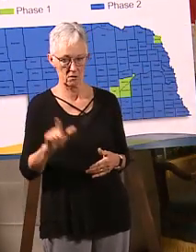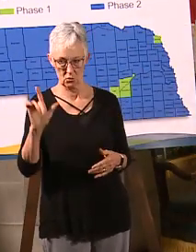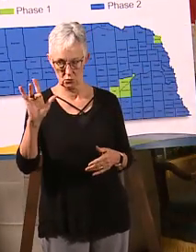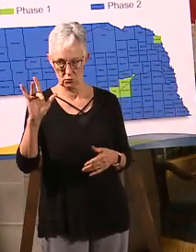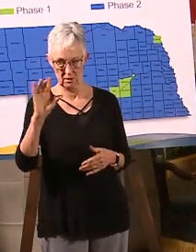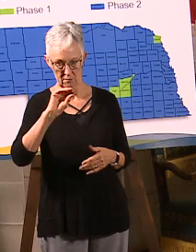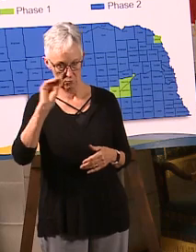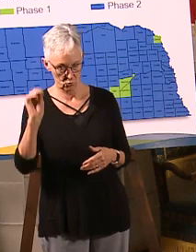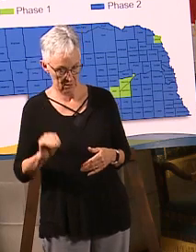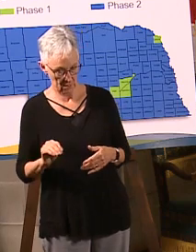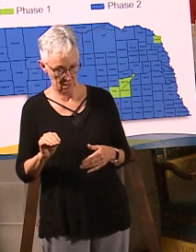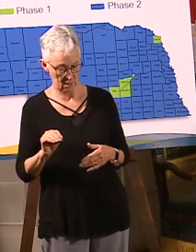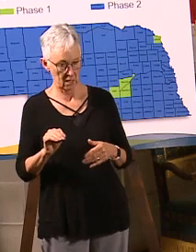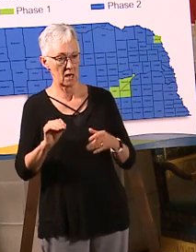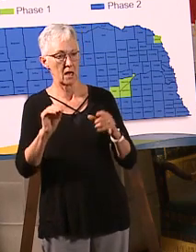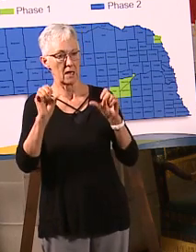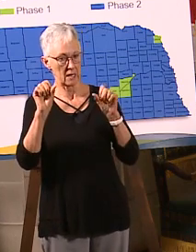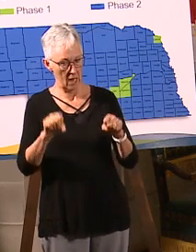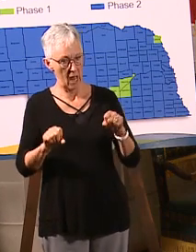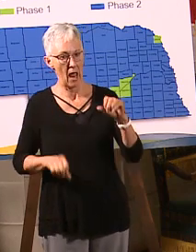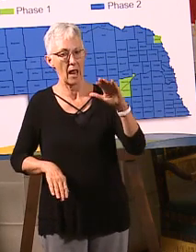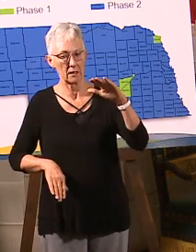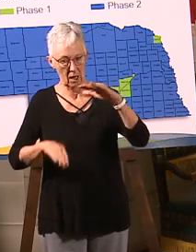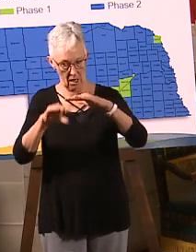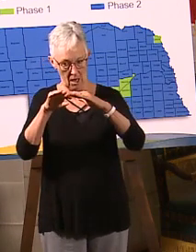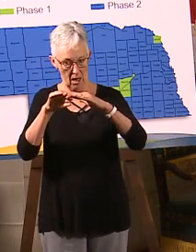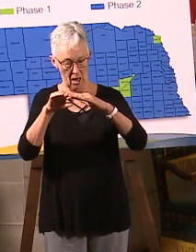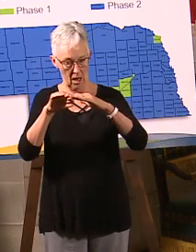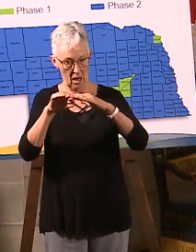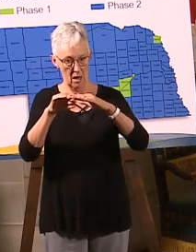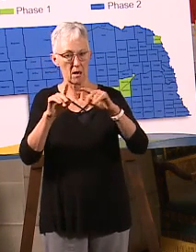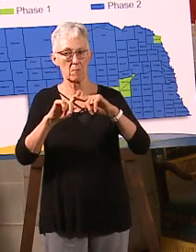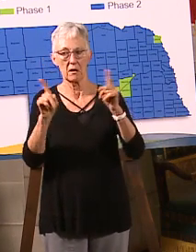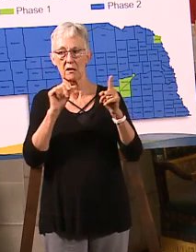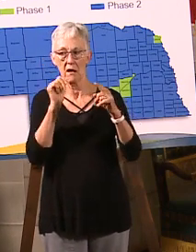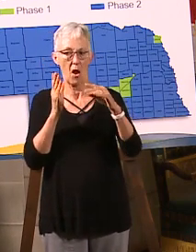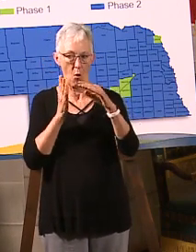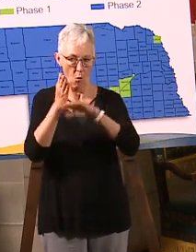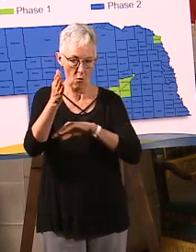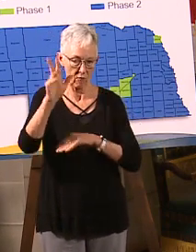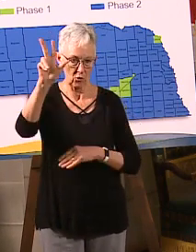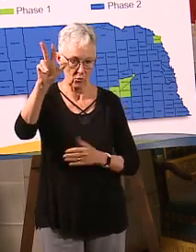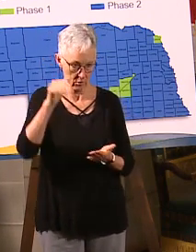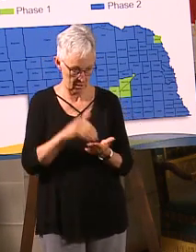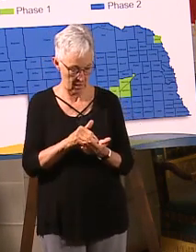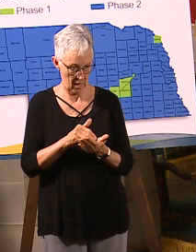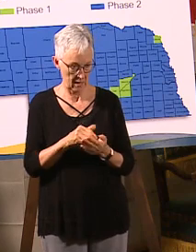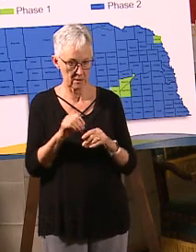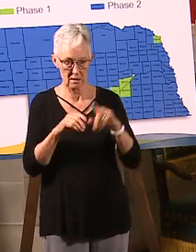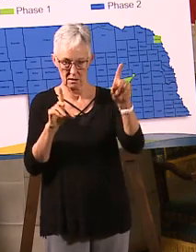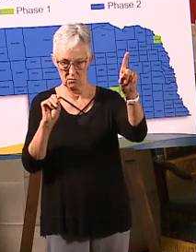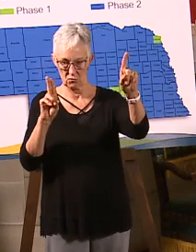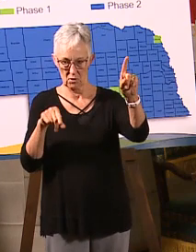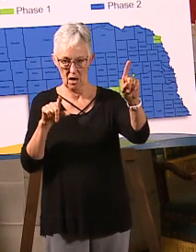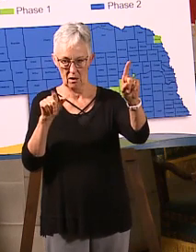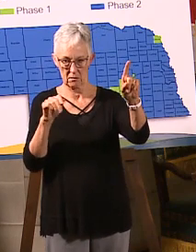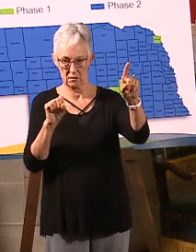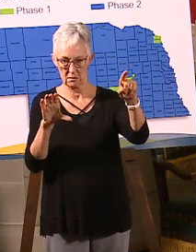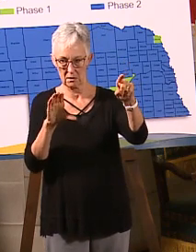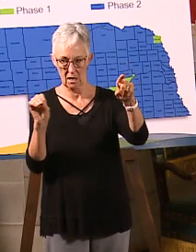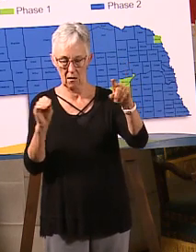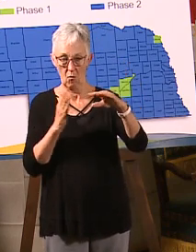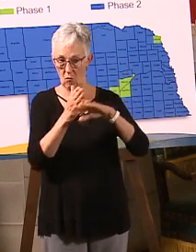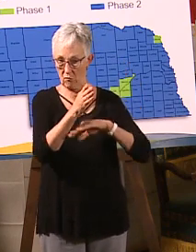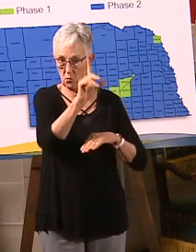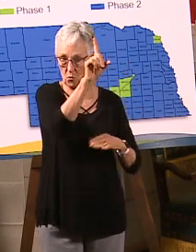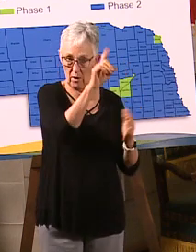rated occupancy of the venue, not to exceed 3,000. And in Douglas County, if it's greater than 1,000, that's when you're required to